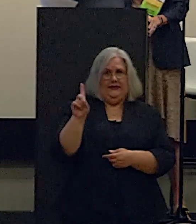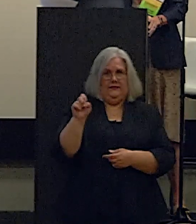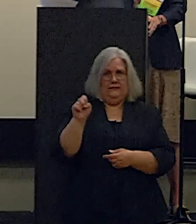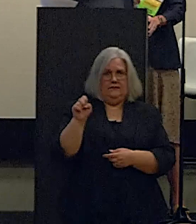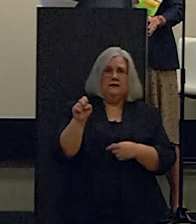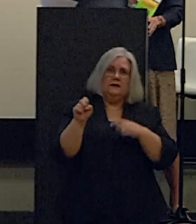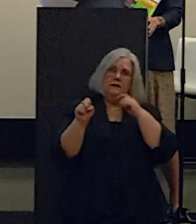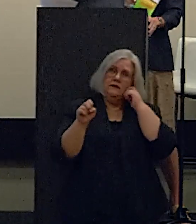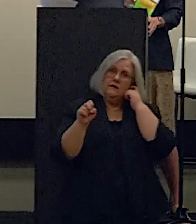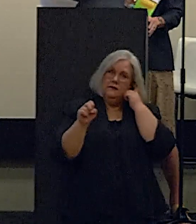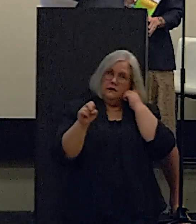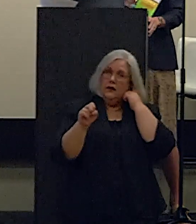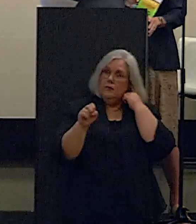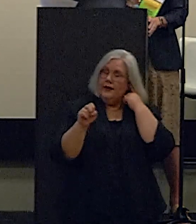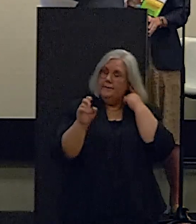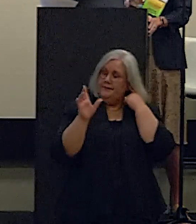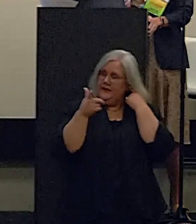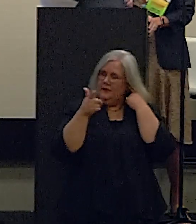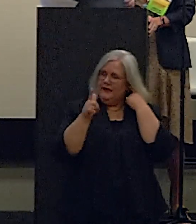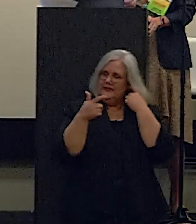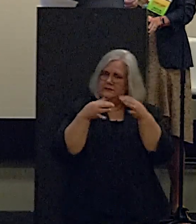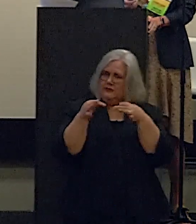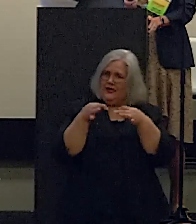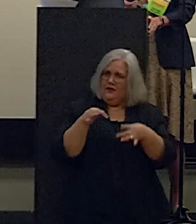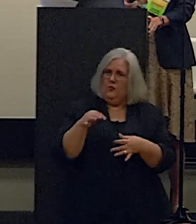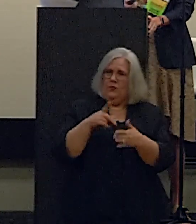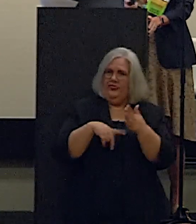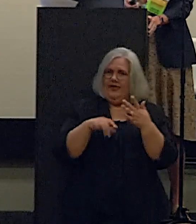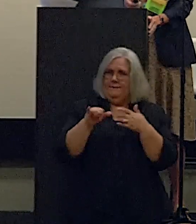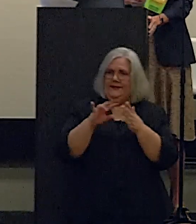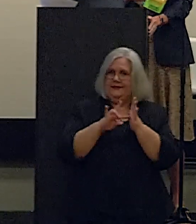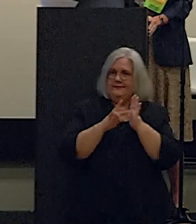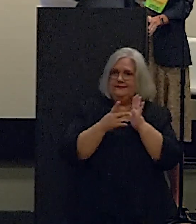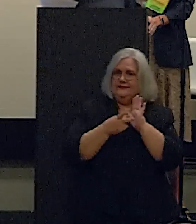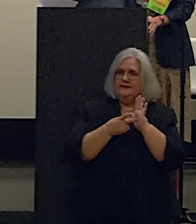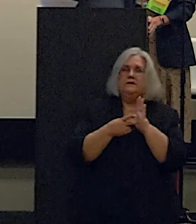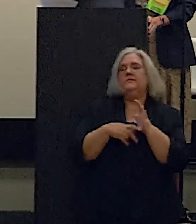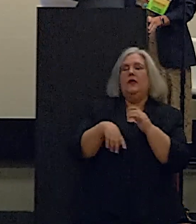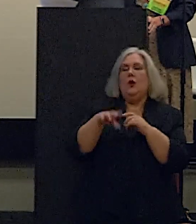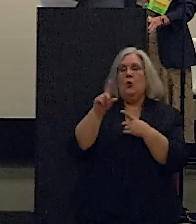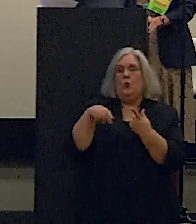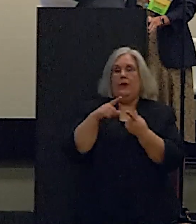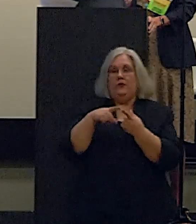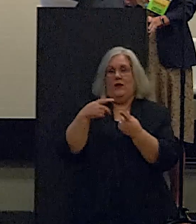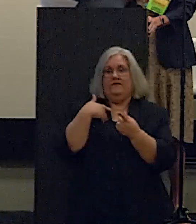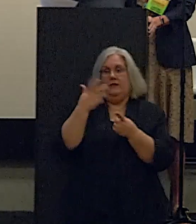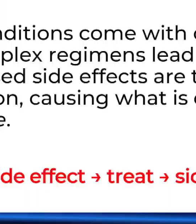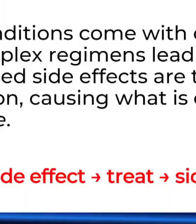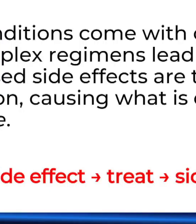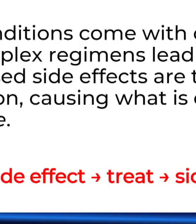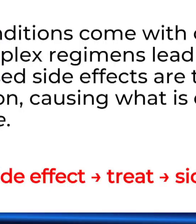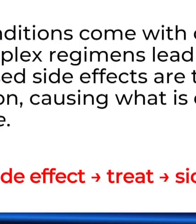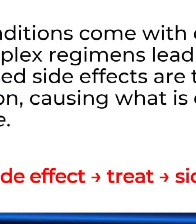Okay, let me explain to you what a prescribing cascade is. When you have multiple conditions, they come with complex drug